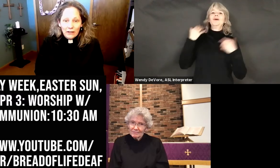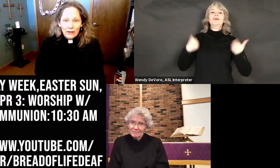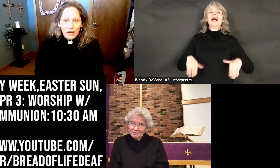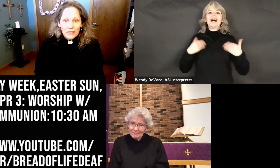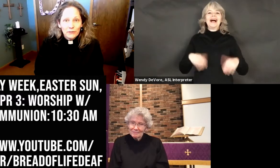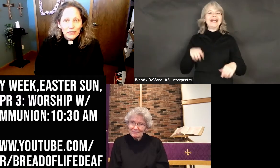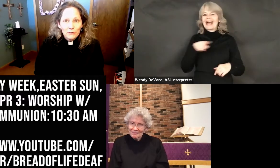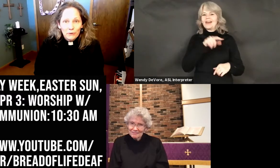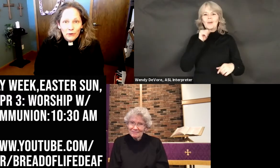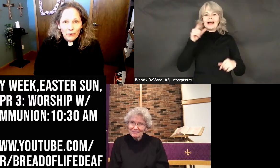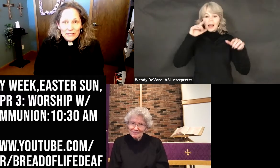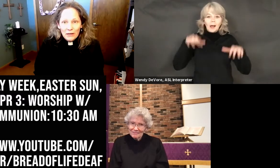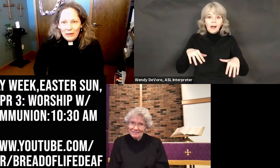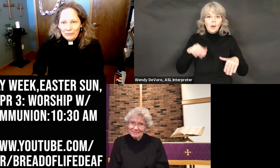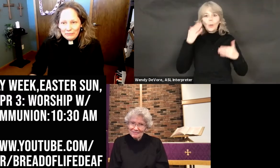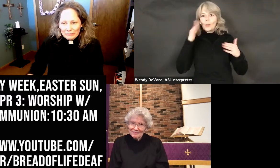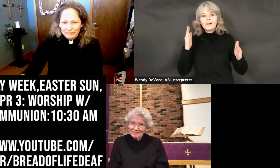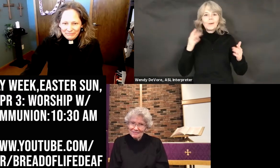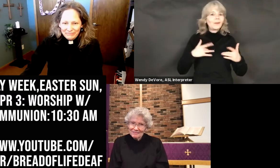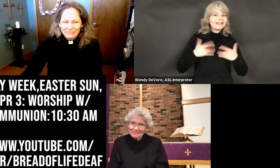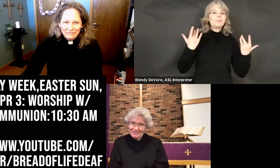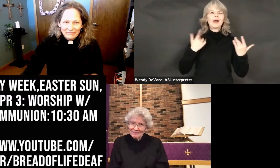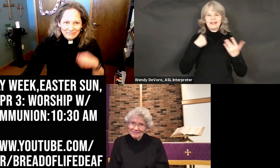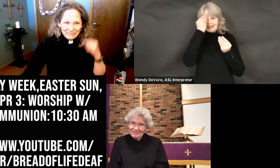feeling surprised or like you don't know what's coming.